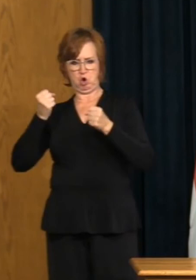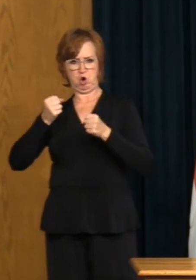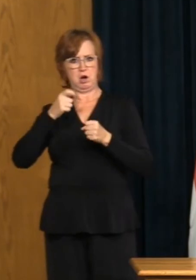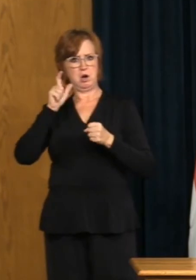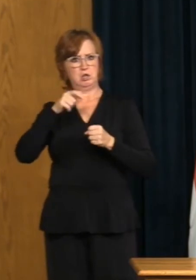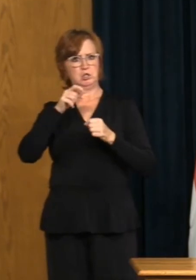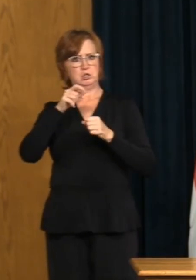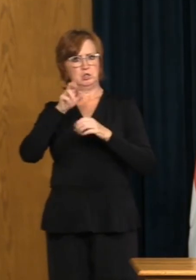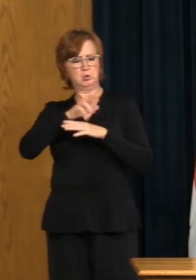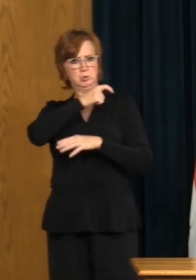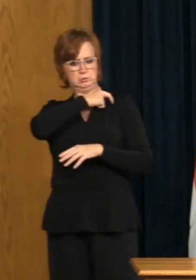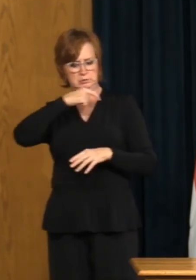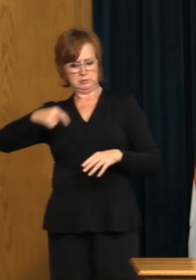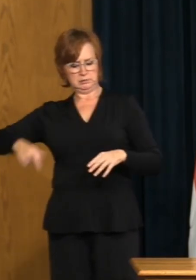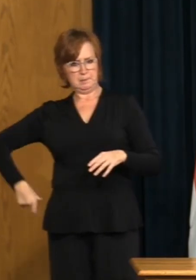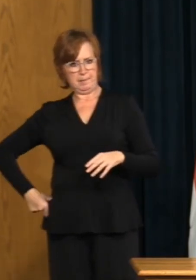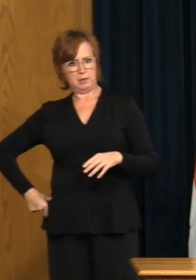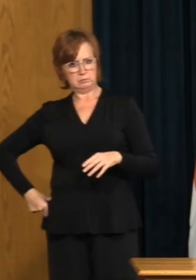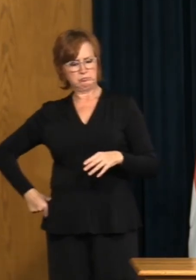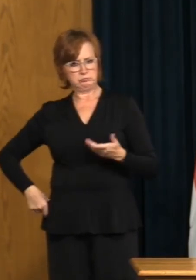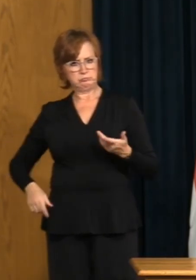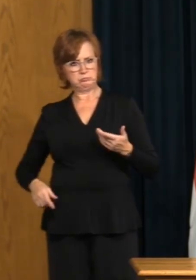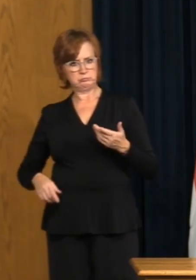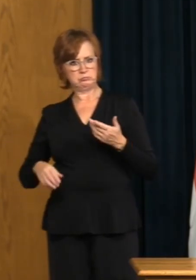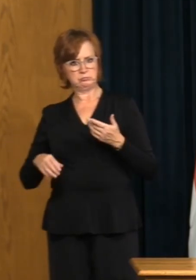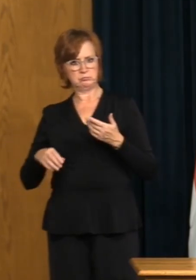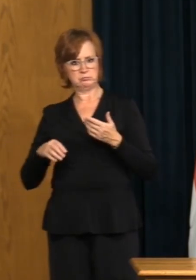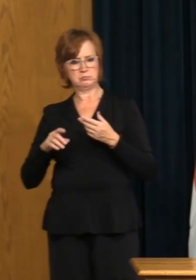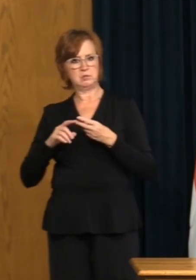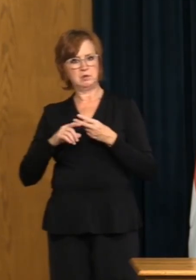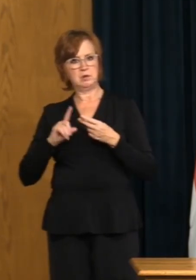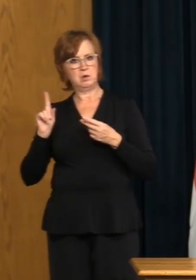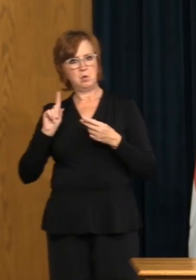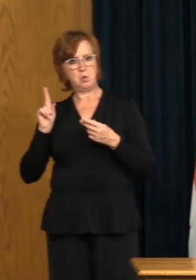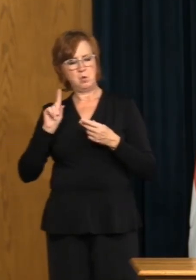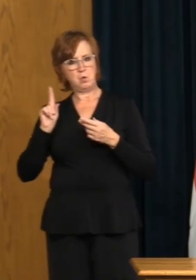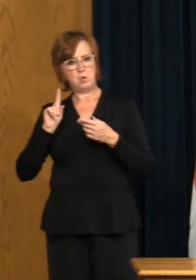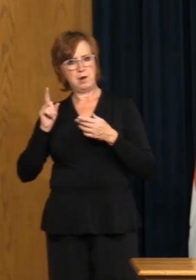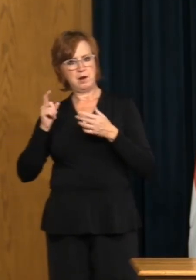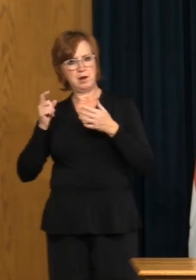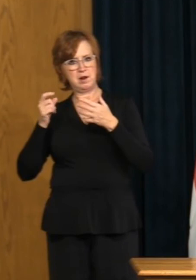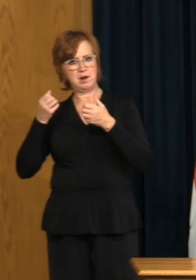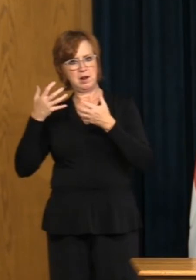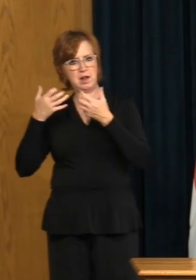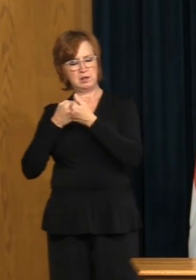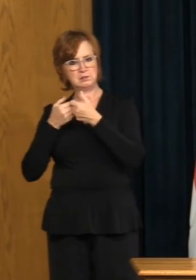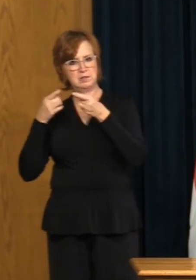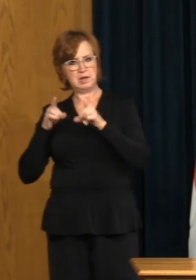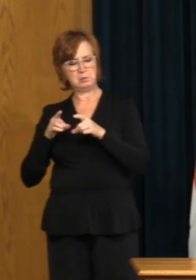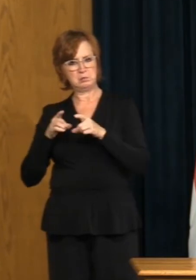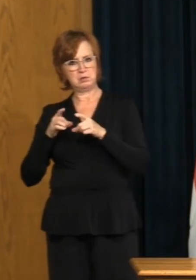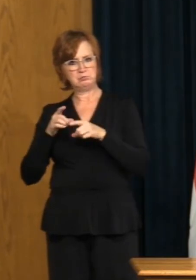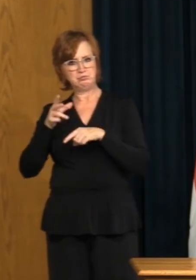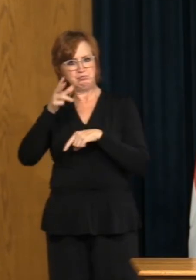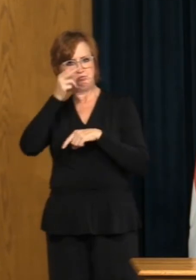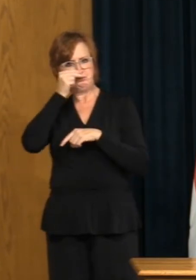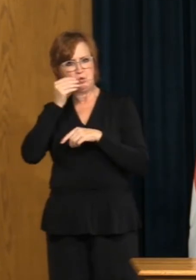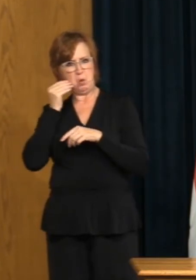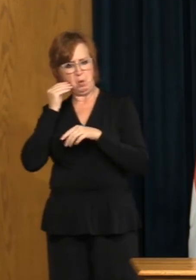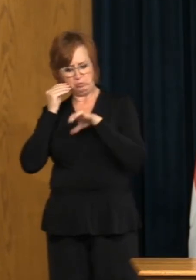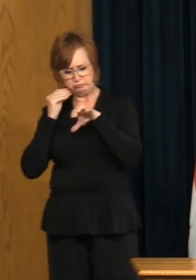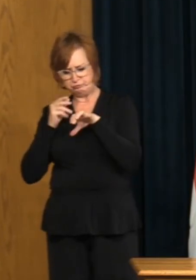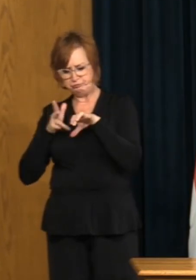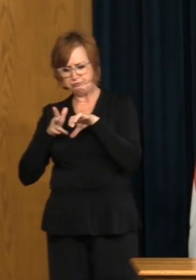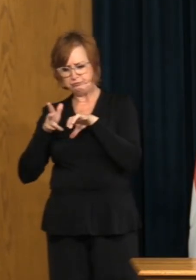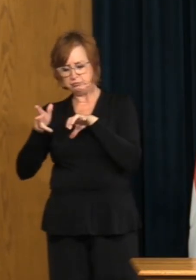or safety while driving. Most accidents actually happen very close to your home while you're just doing a short run, not on those big road